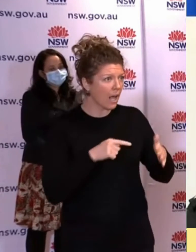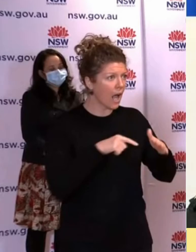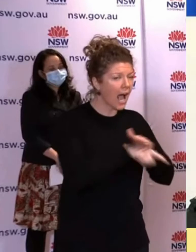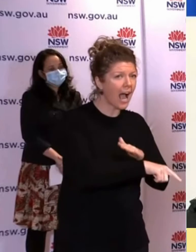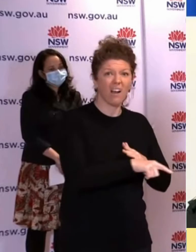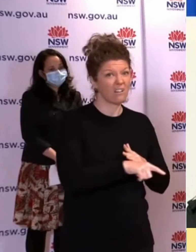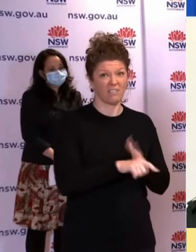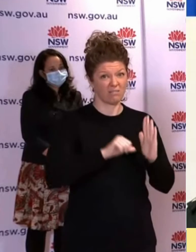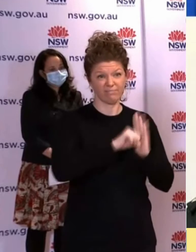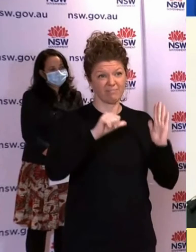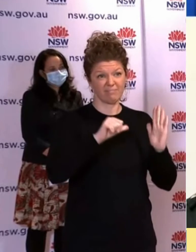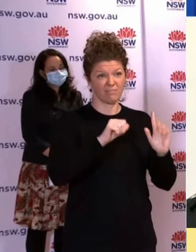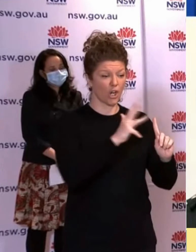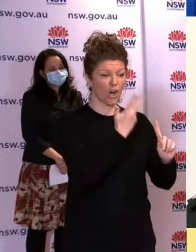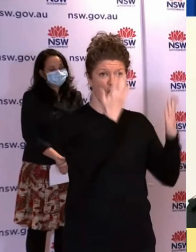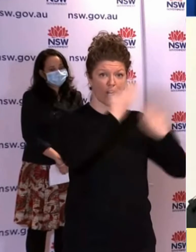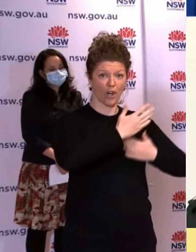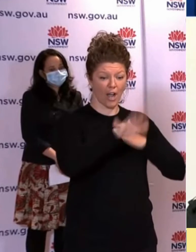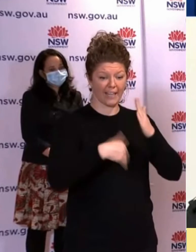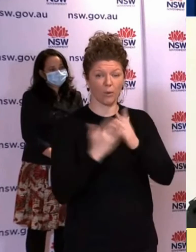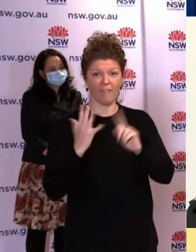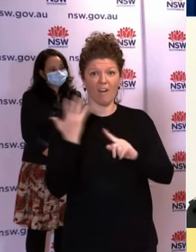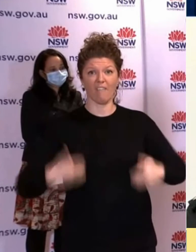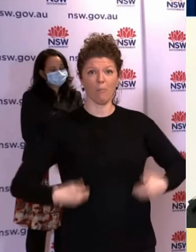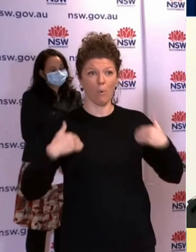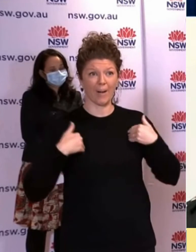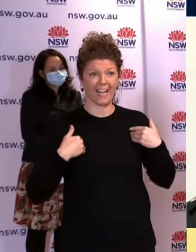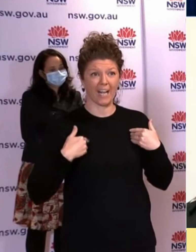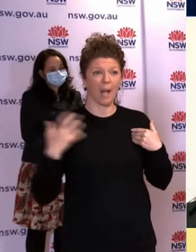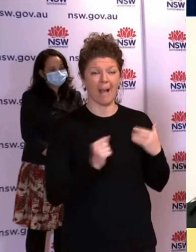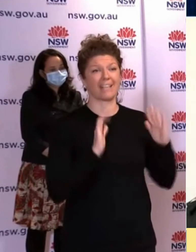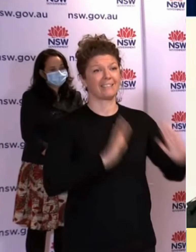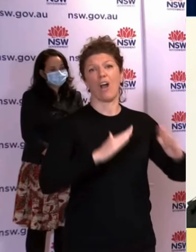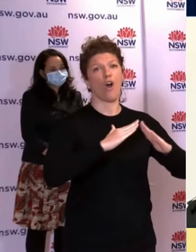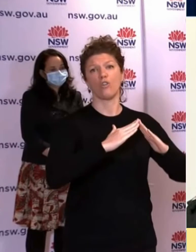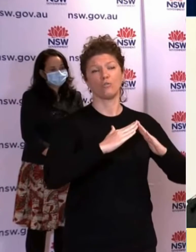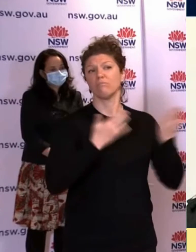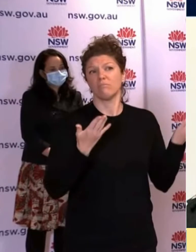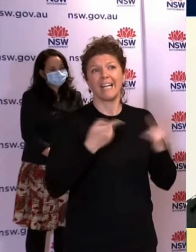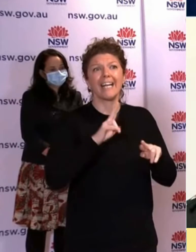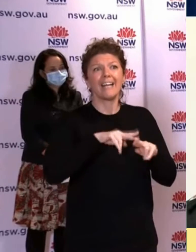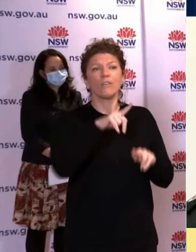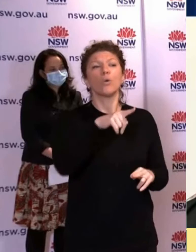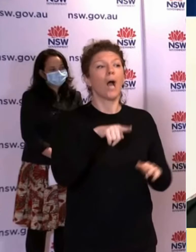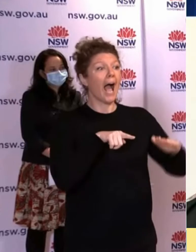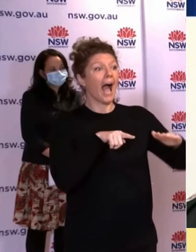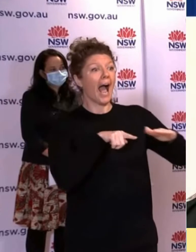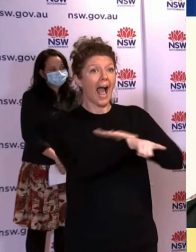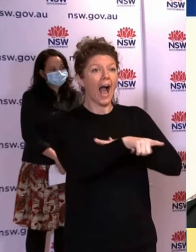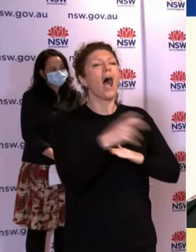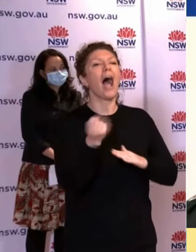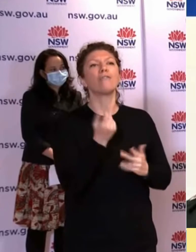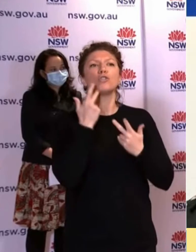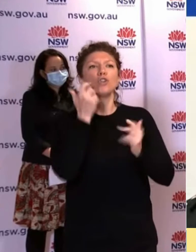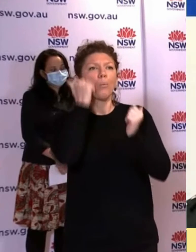5 a.m. If you're out in that time, you must have one of those reasonable and agreed excuses to